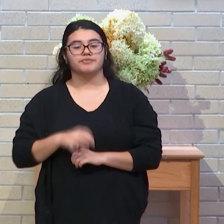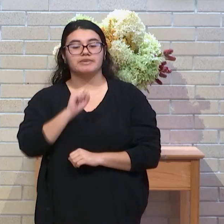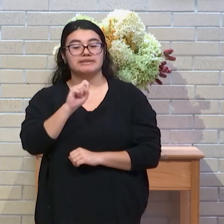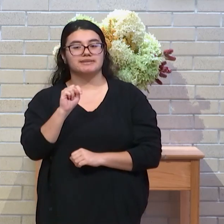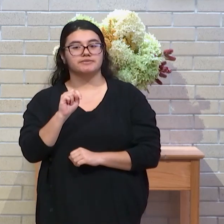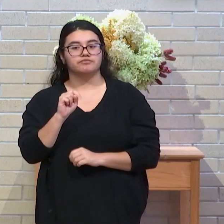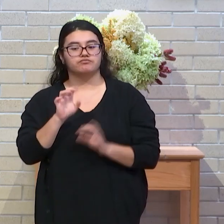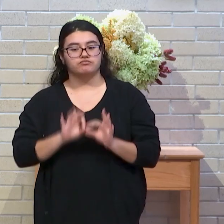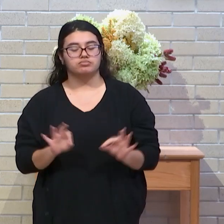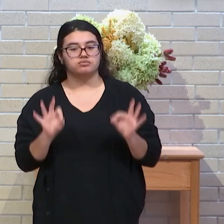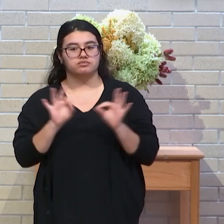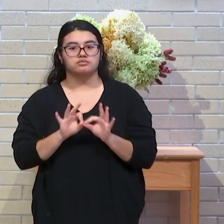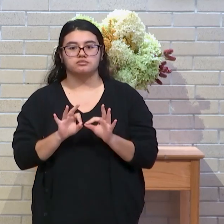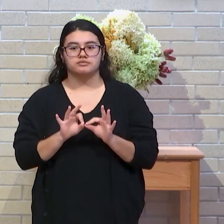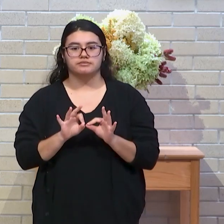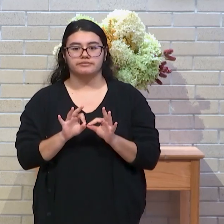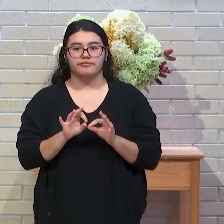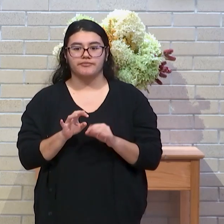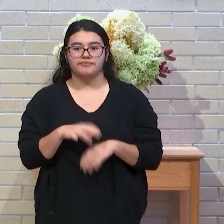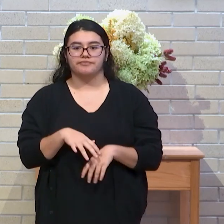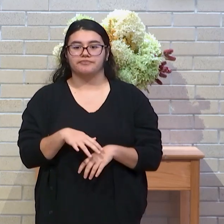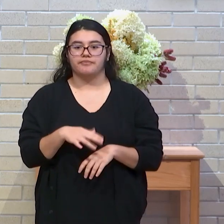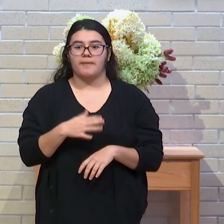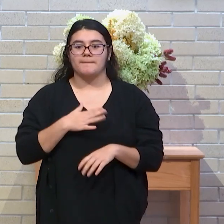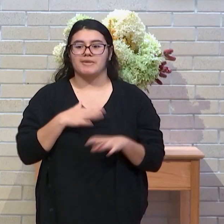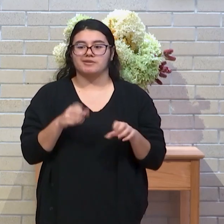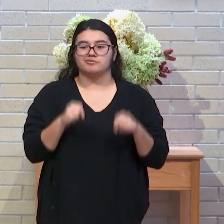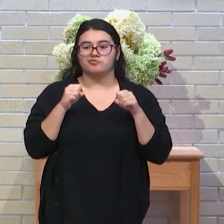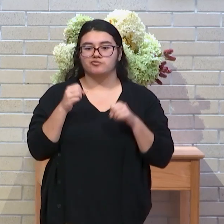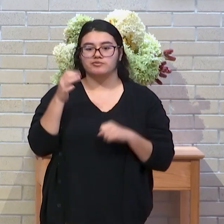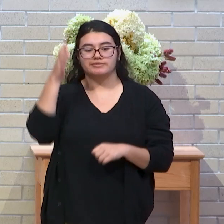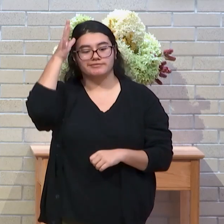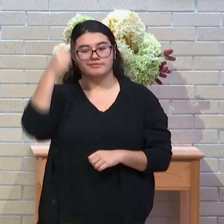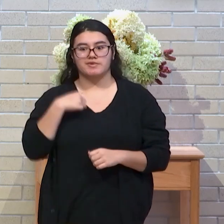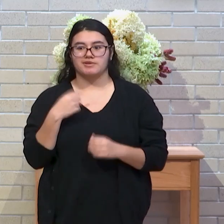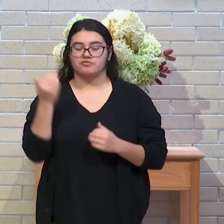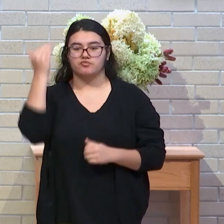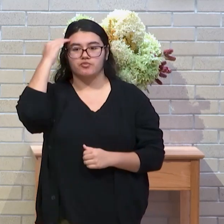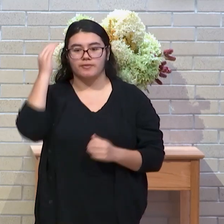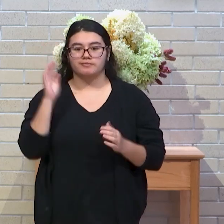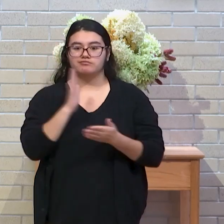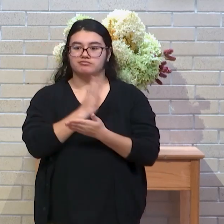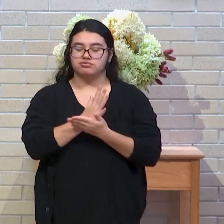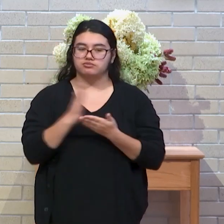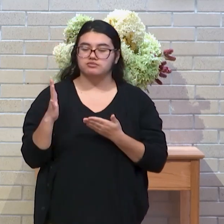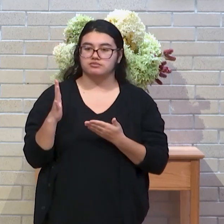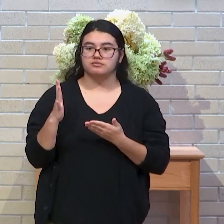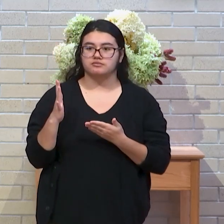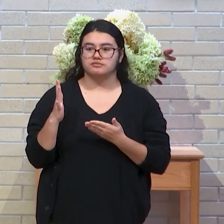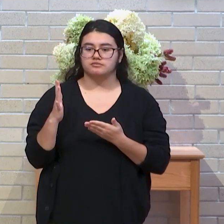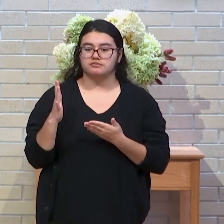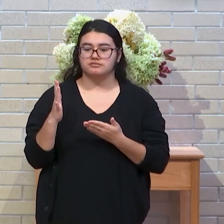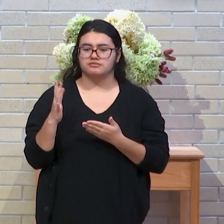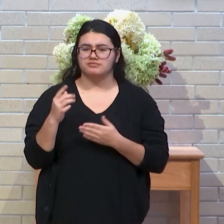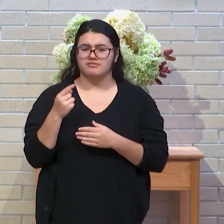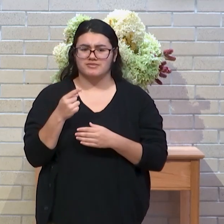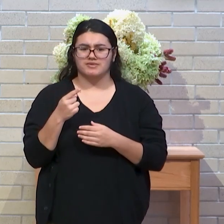my host dad for 5 weeks, but I could feel his support for and care for me anyways. That connection will stay with me for